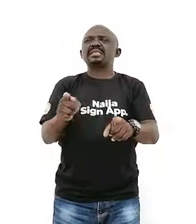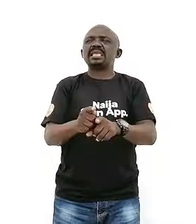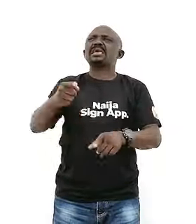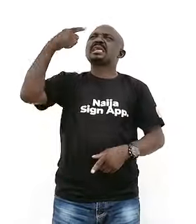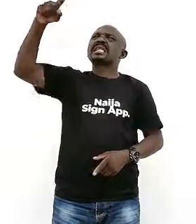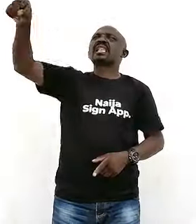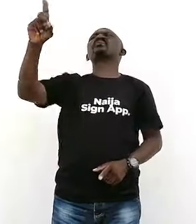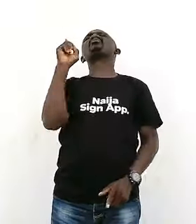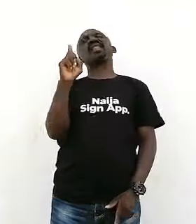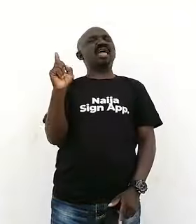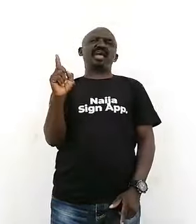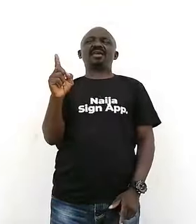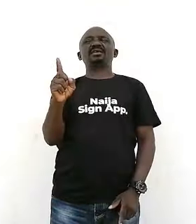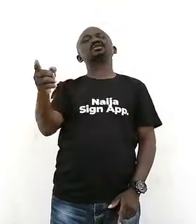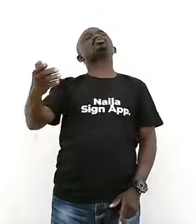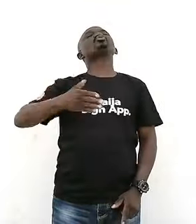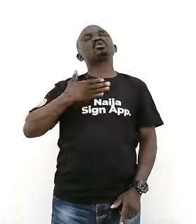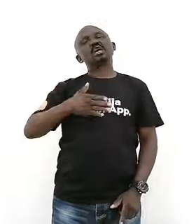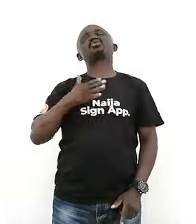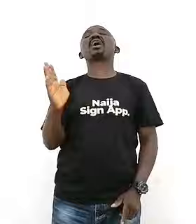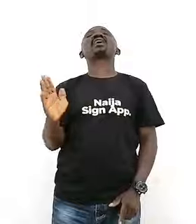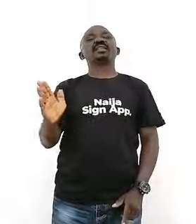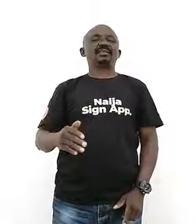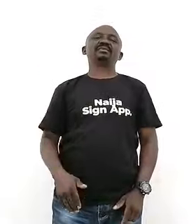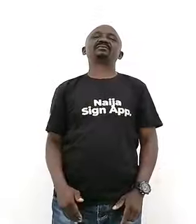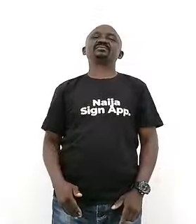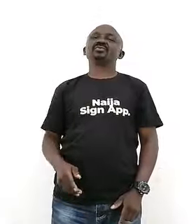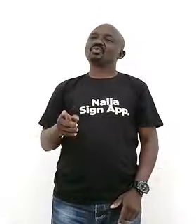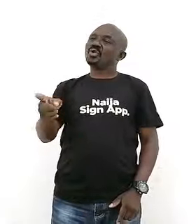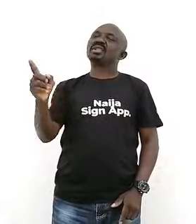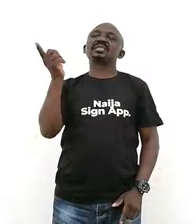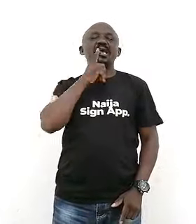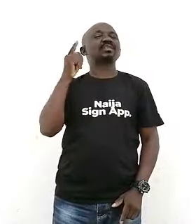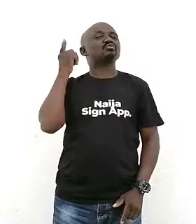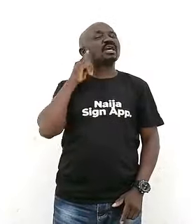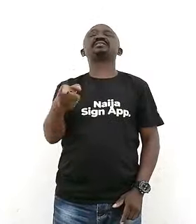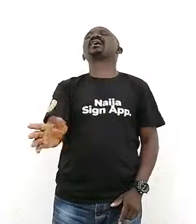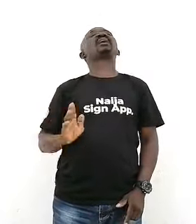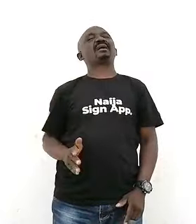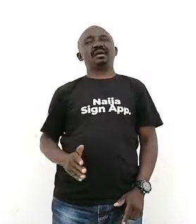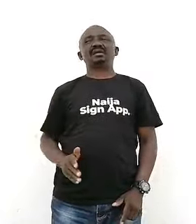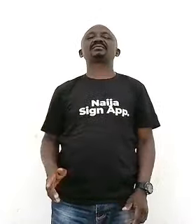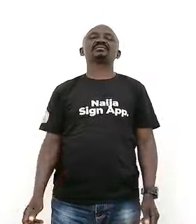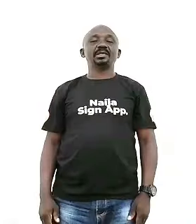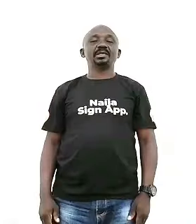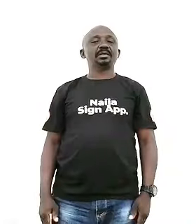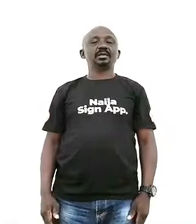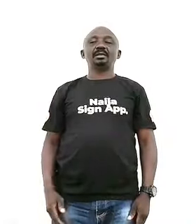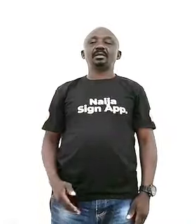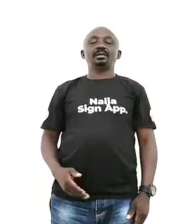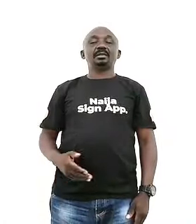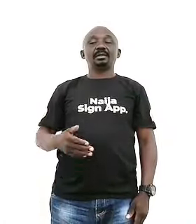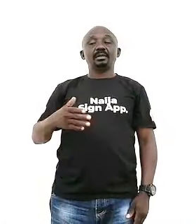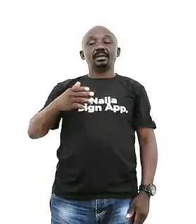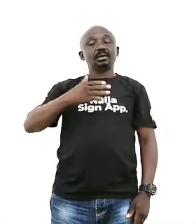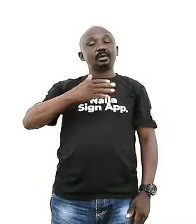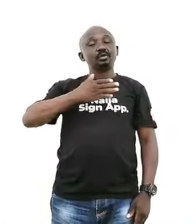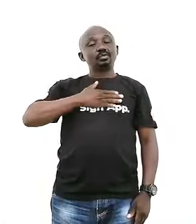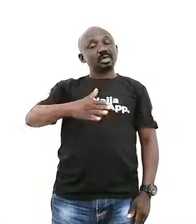expect to understand the policies that surround the election and electioneering, selecting the leaders and being part of, citizen and contributing